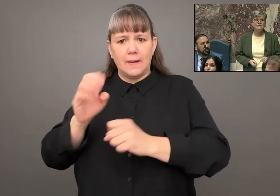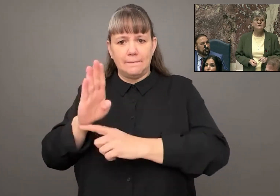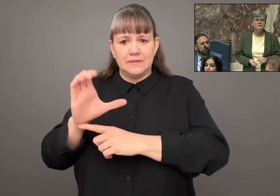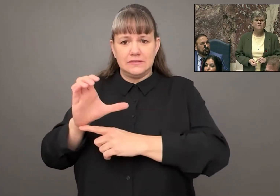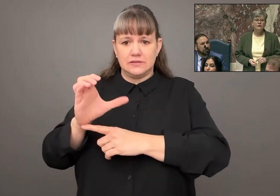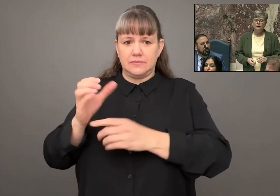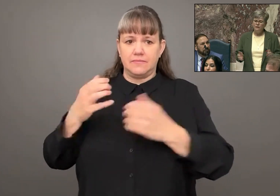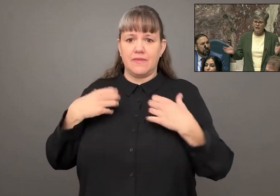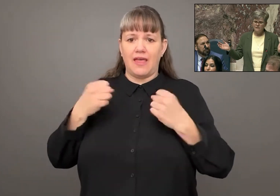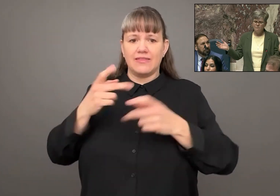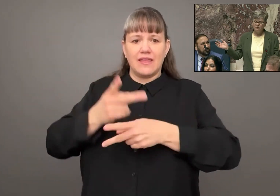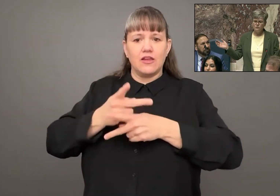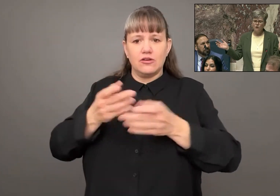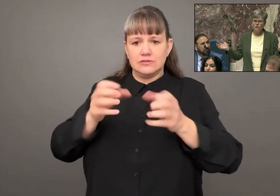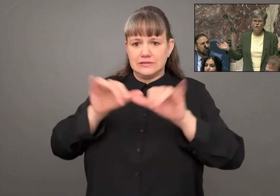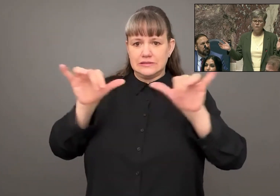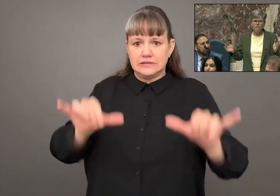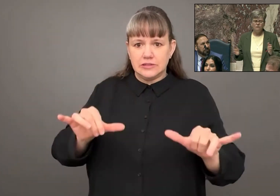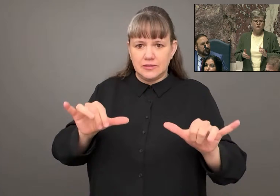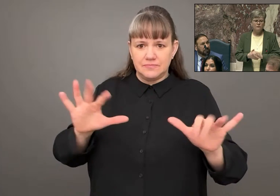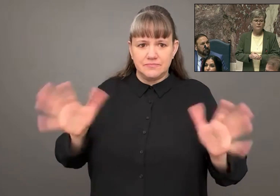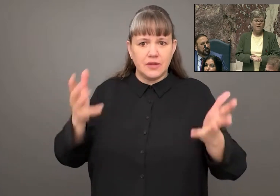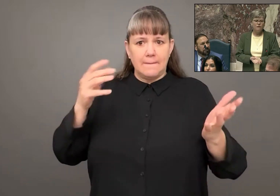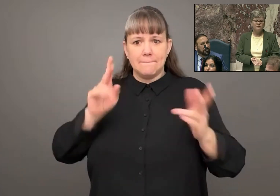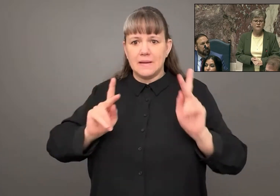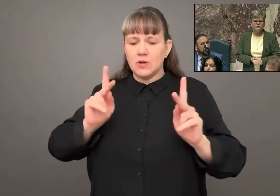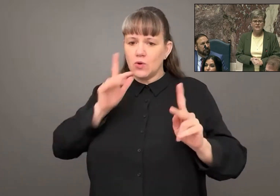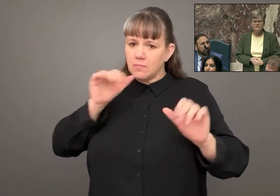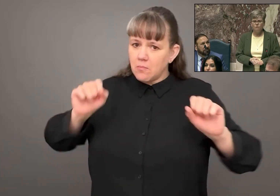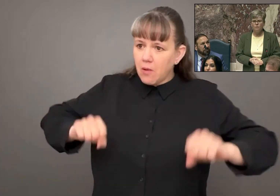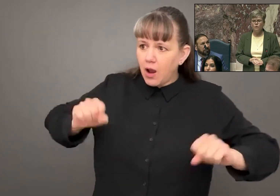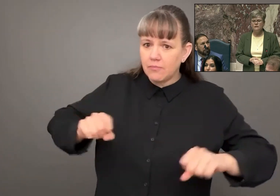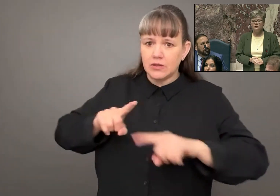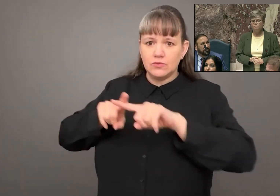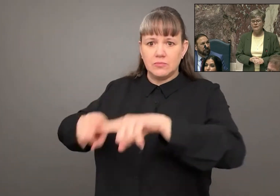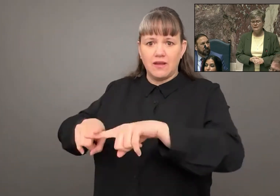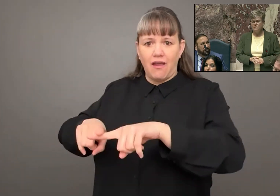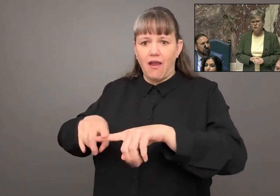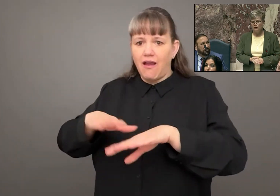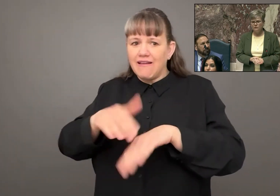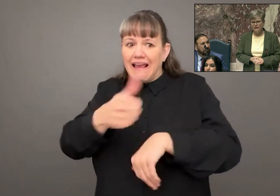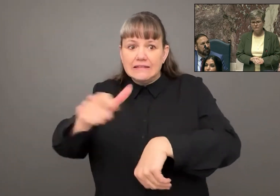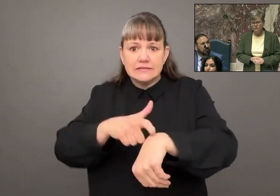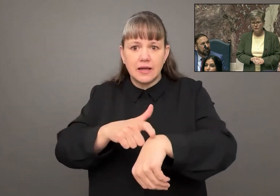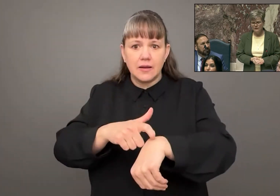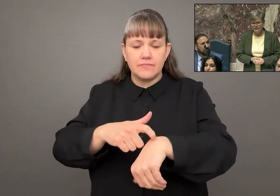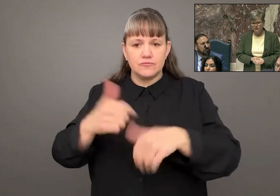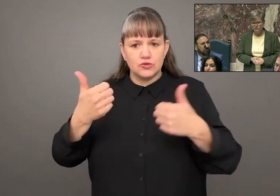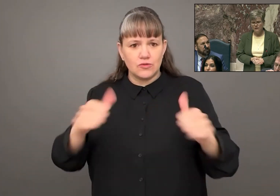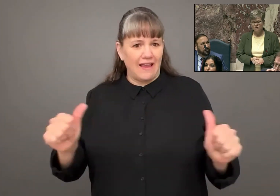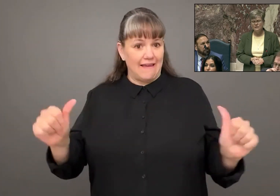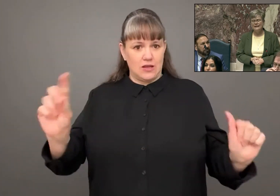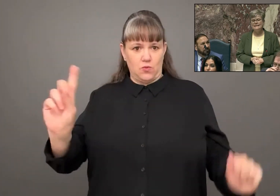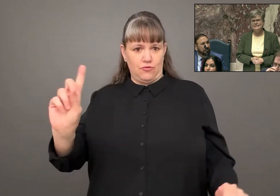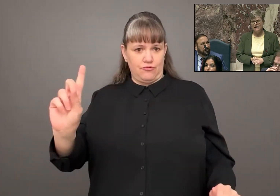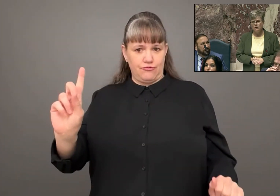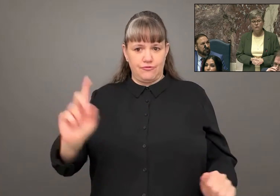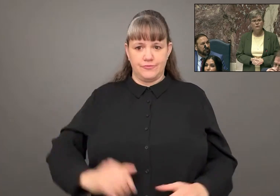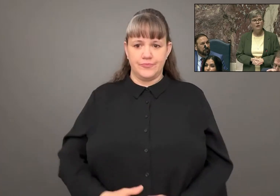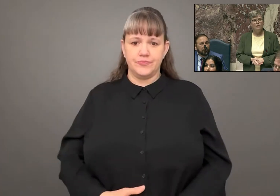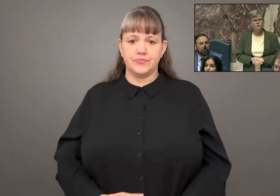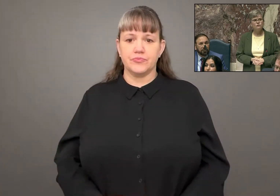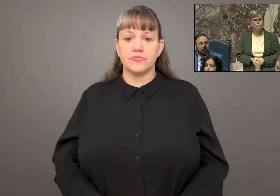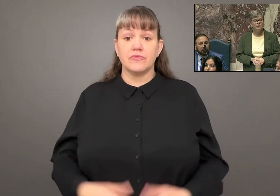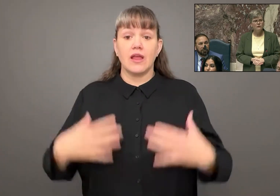they need it. As the members all know, the Health Ministry has a $4.2 billion lift over the next 3 years to